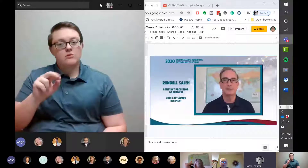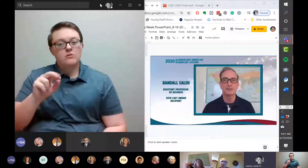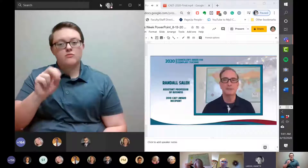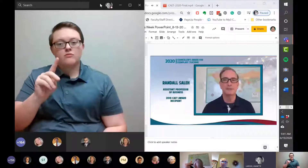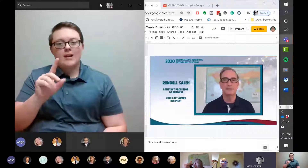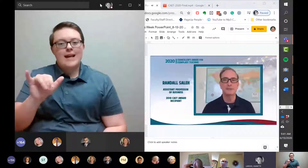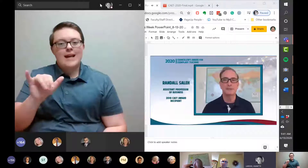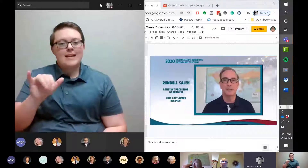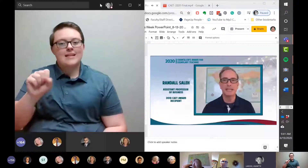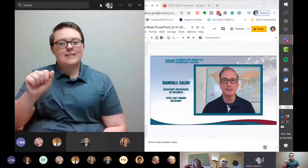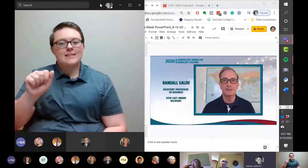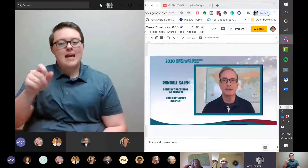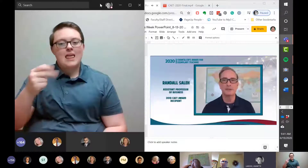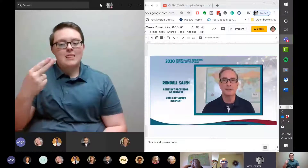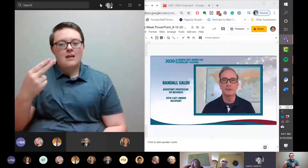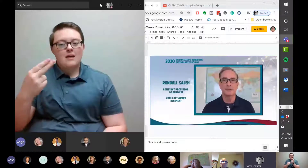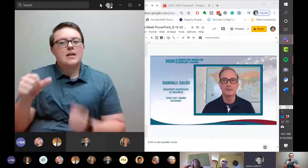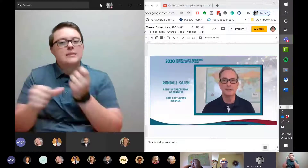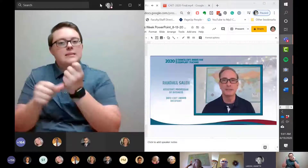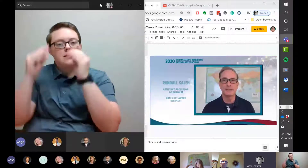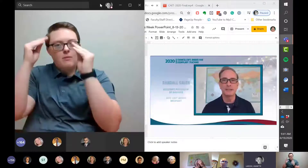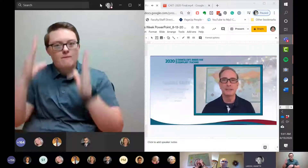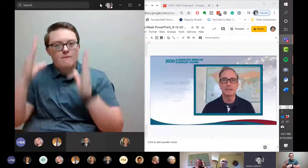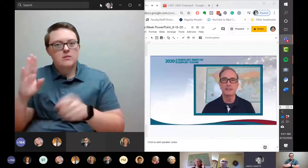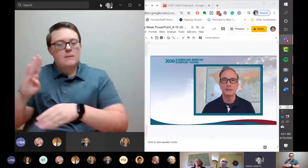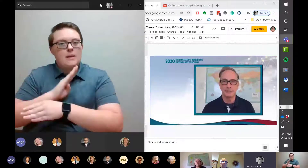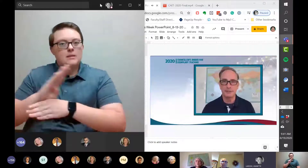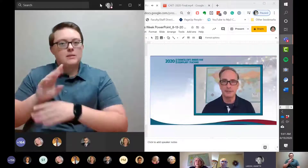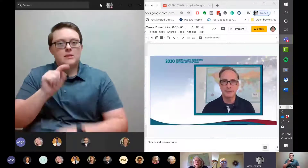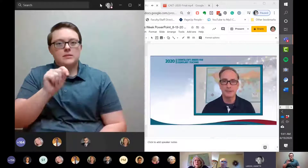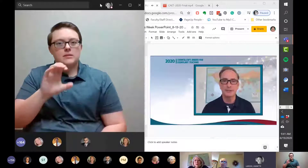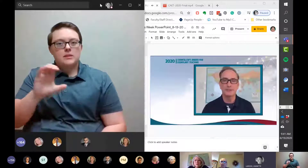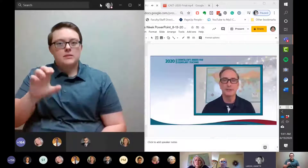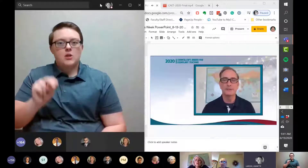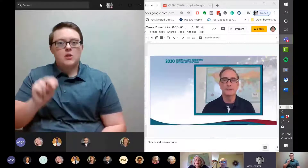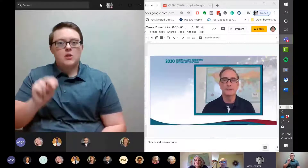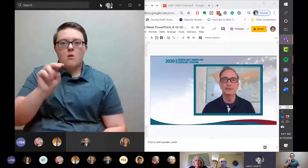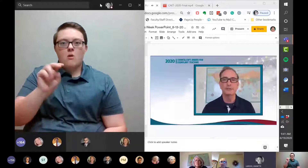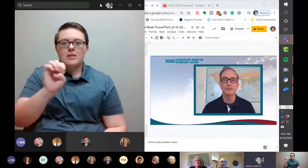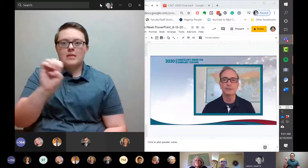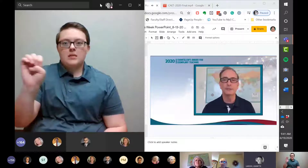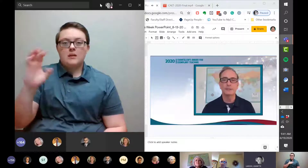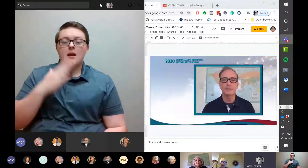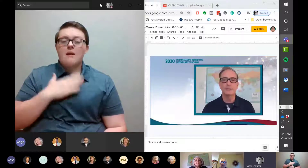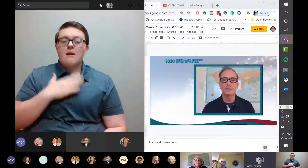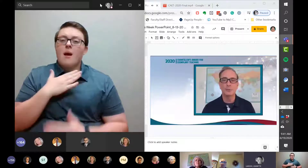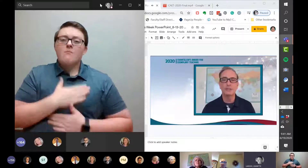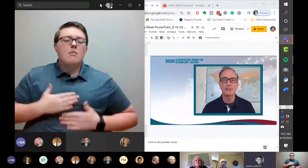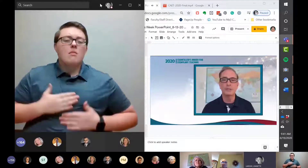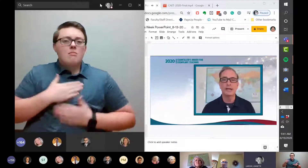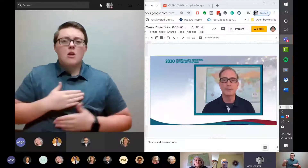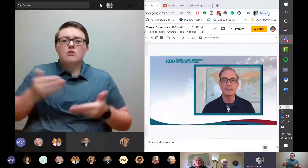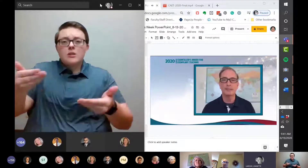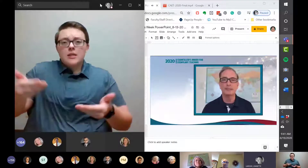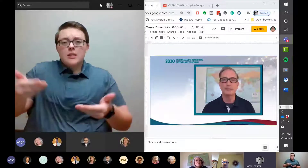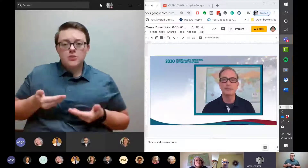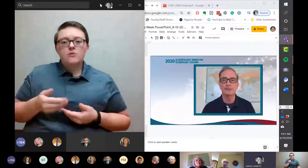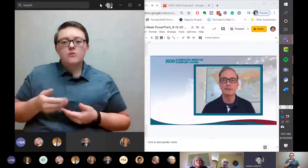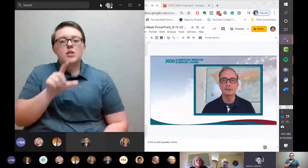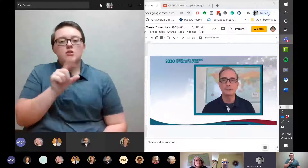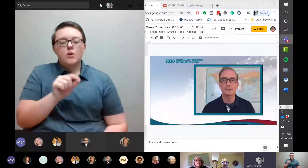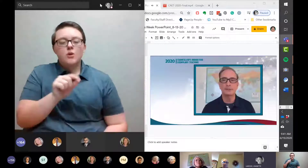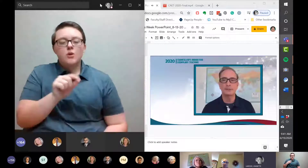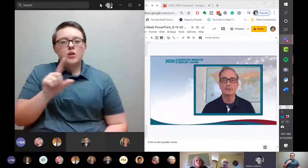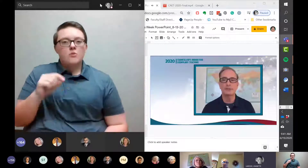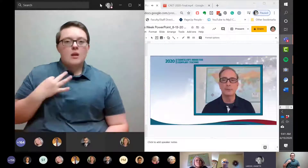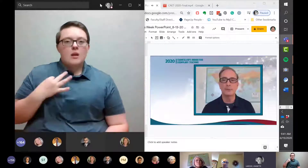Professor of Business, Tarrant County College Northeast, and it is my pleasure to introduce to you the 2020 nominees